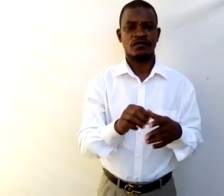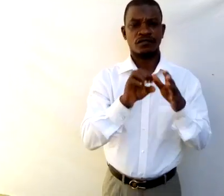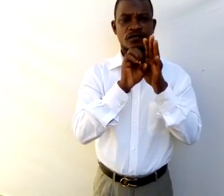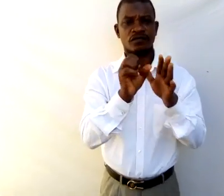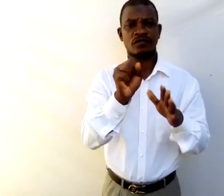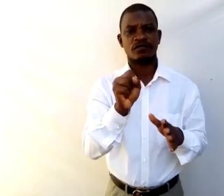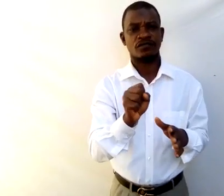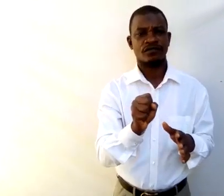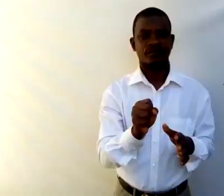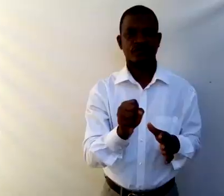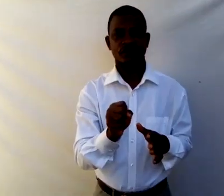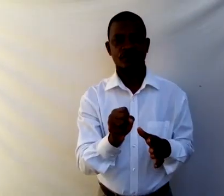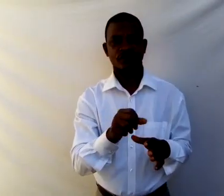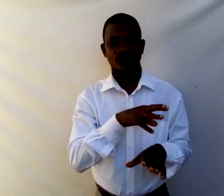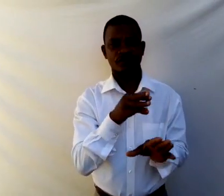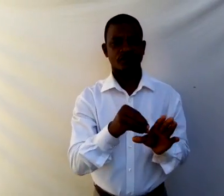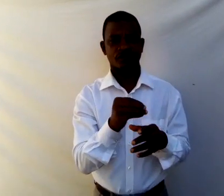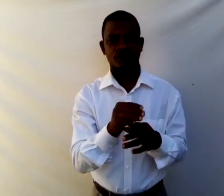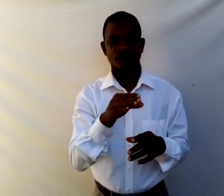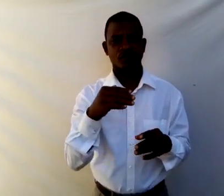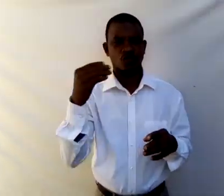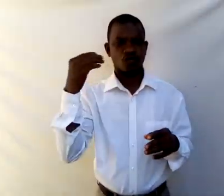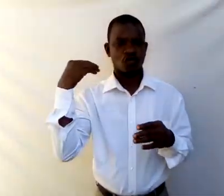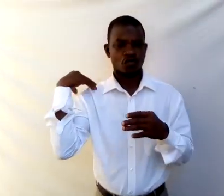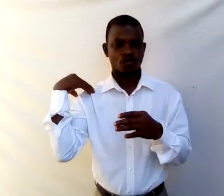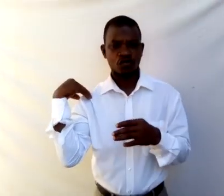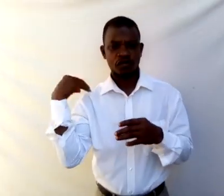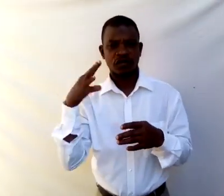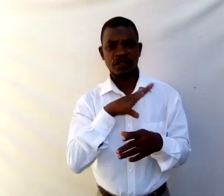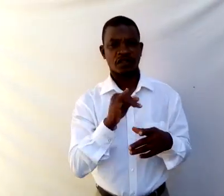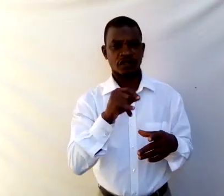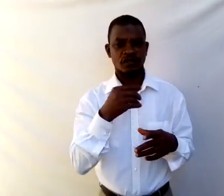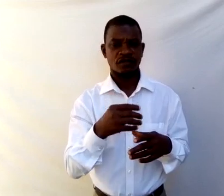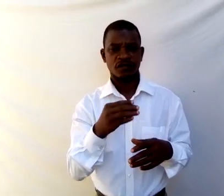Examples include your shoulder and hip